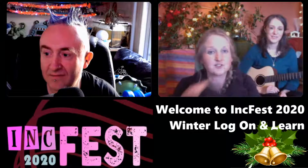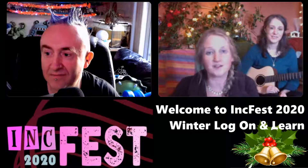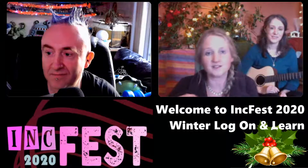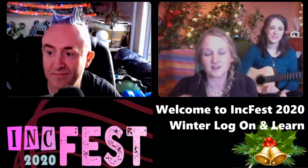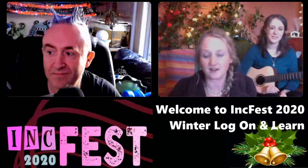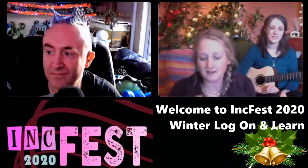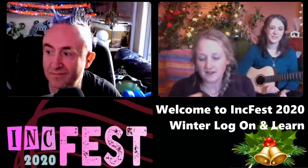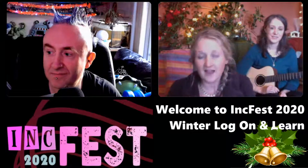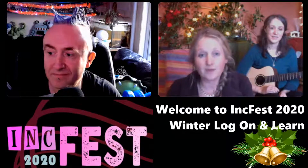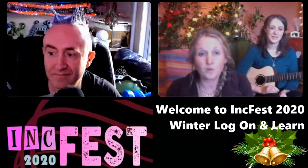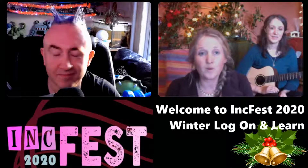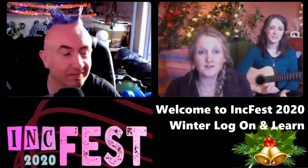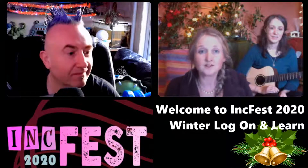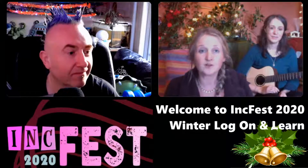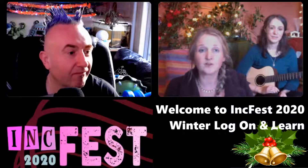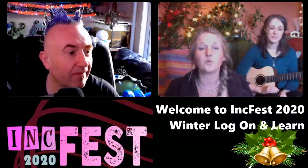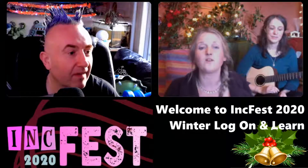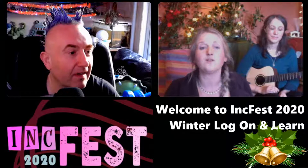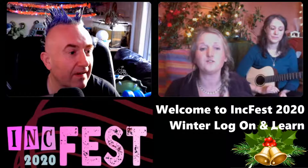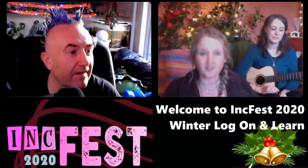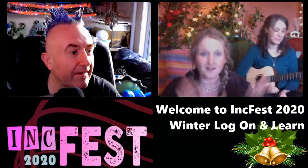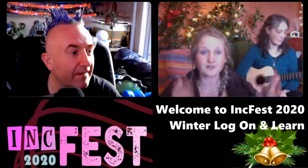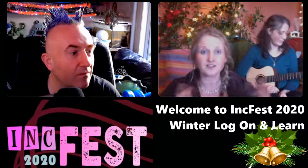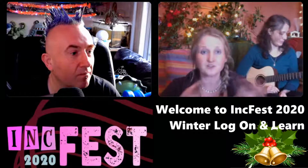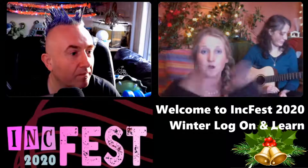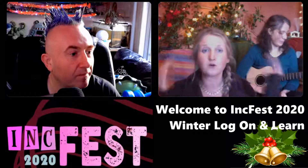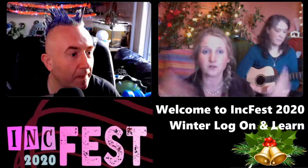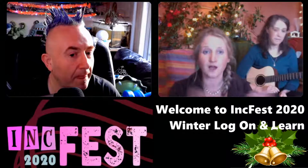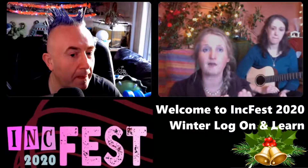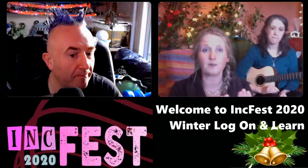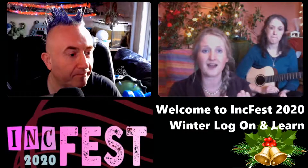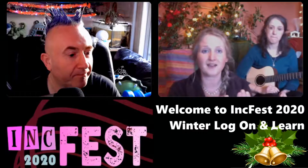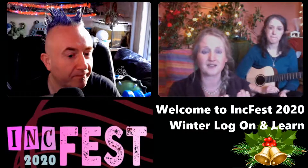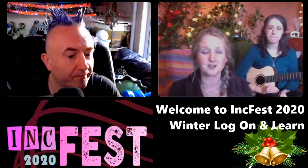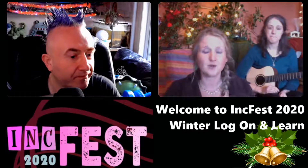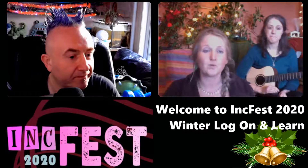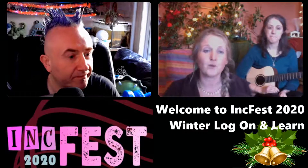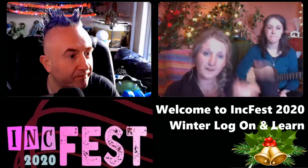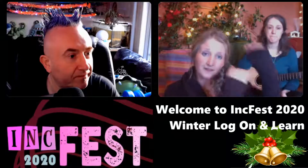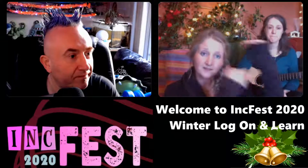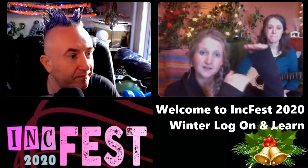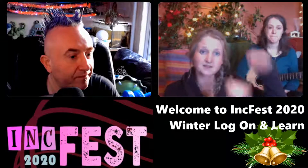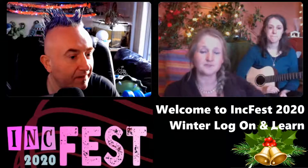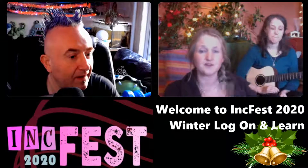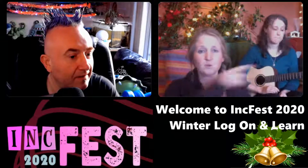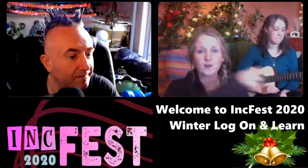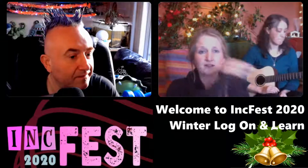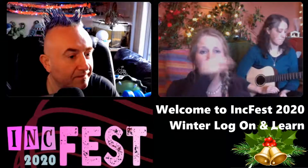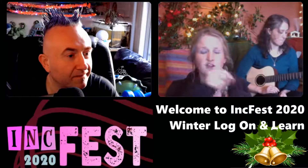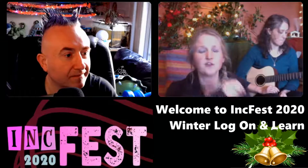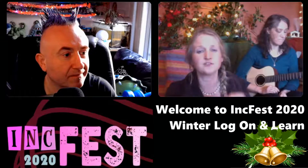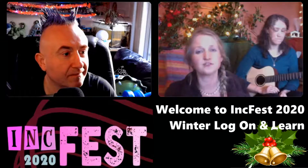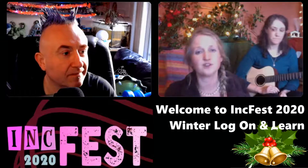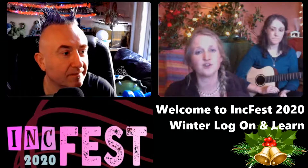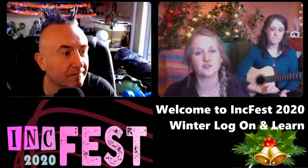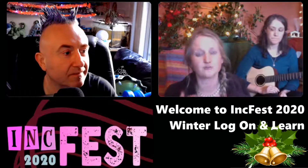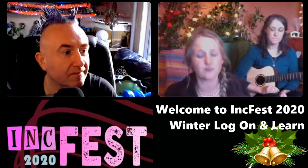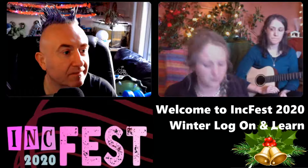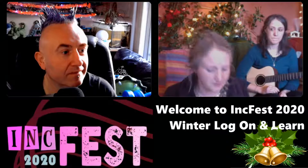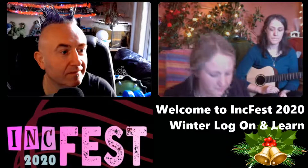winter. And the winter song that we used in This World, Our Planet, in that season bit, we had chosen to use The River is